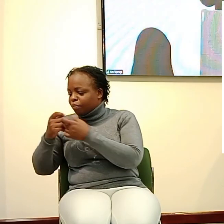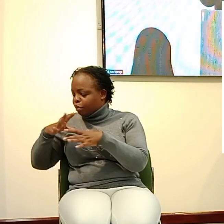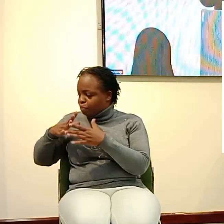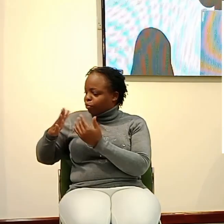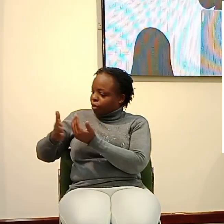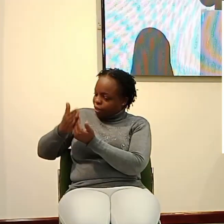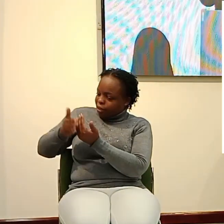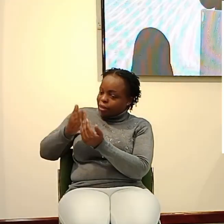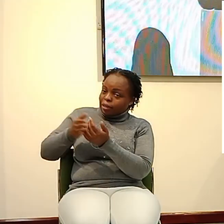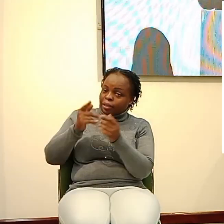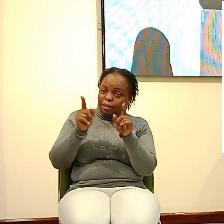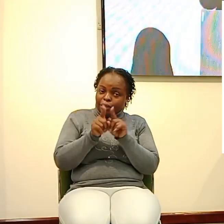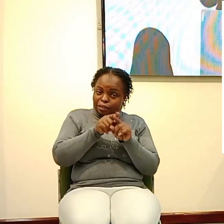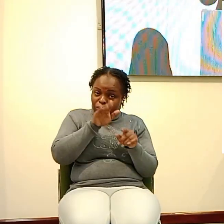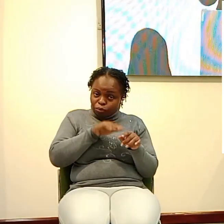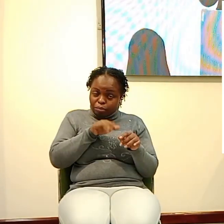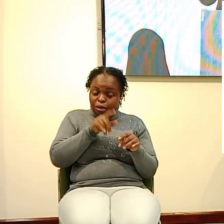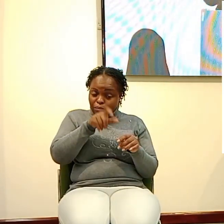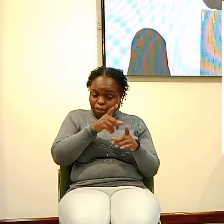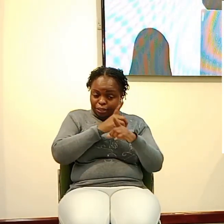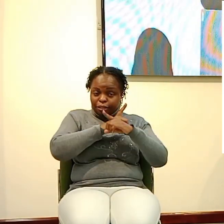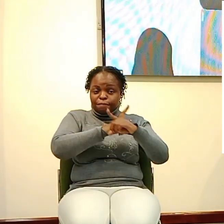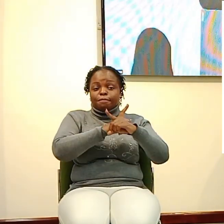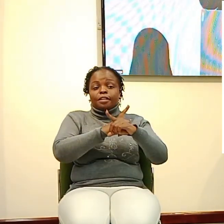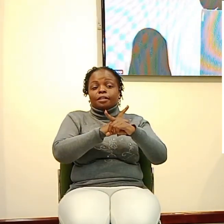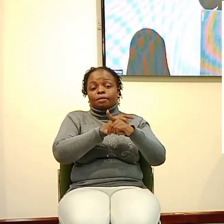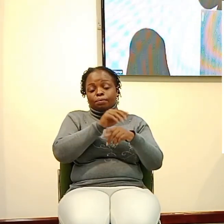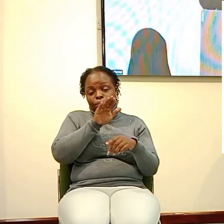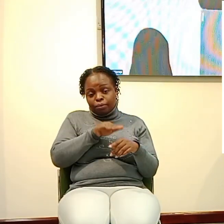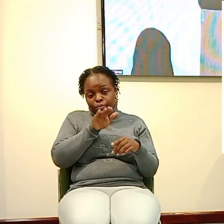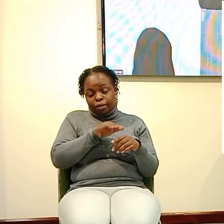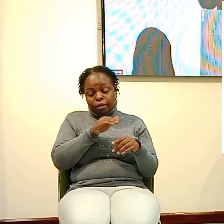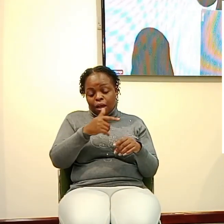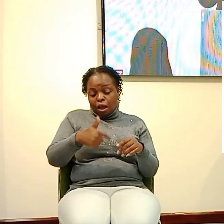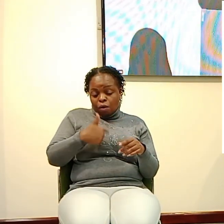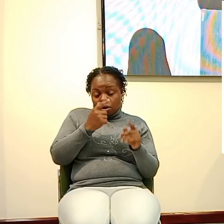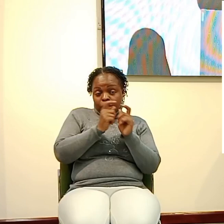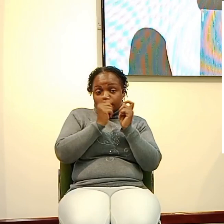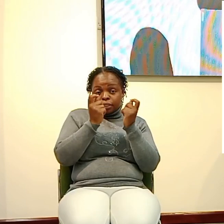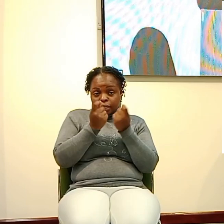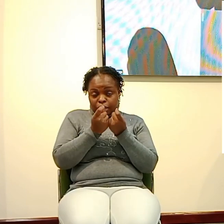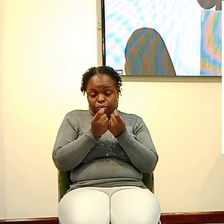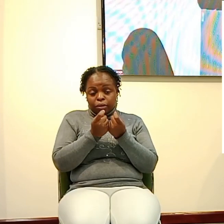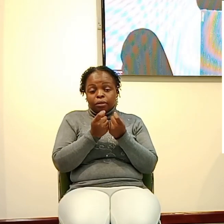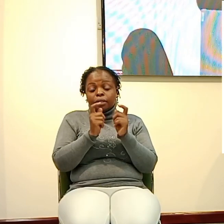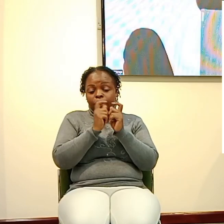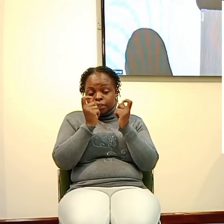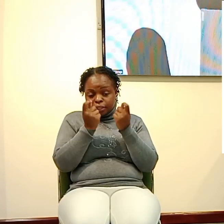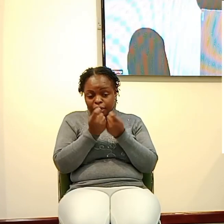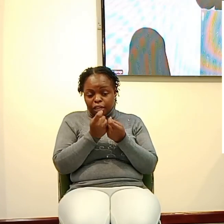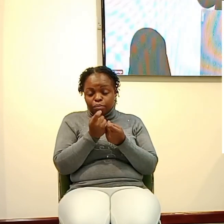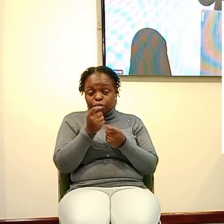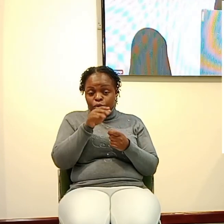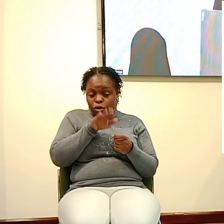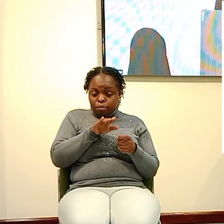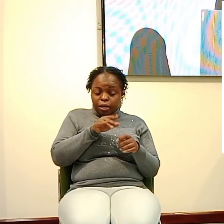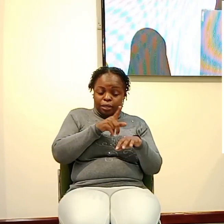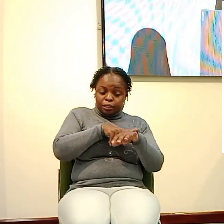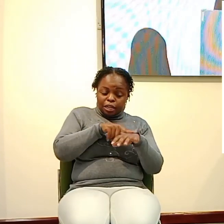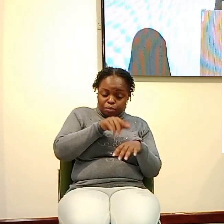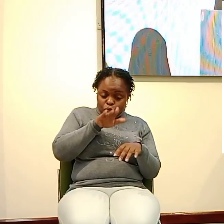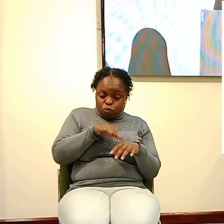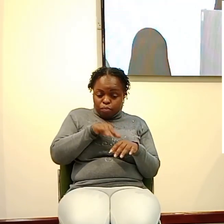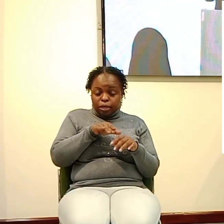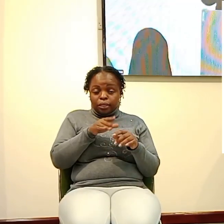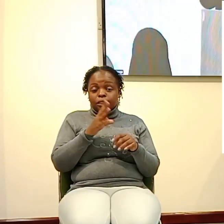women, we need to defend women, our tribe women, so that when a woman speaks and